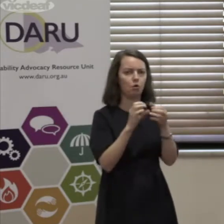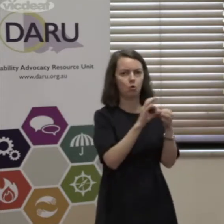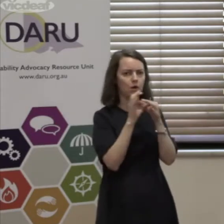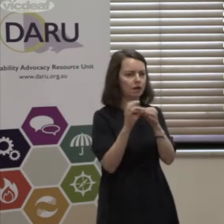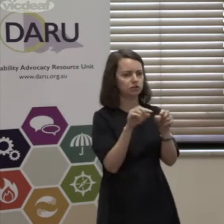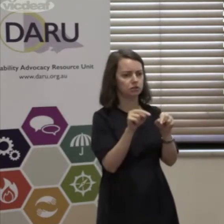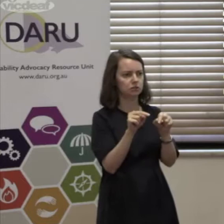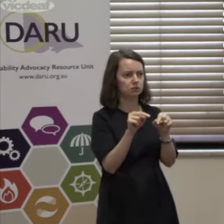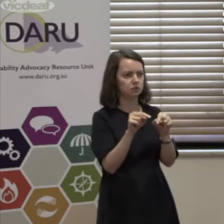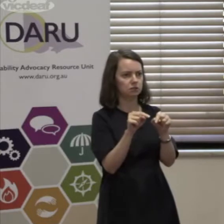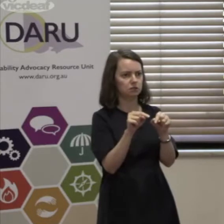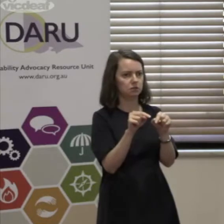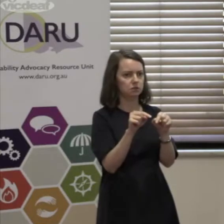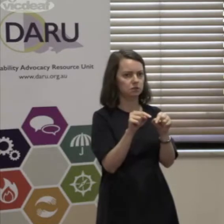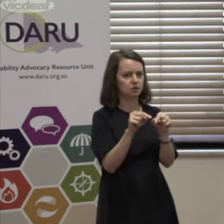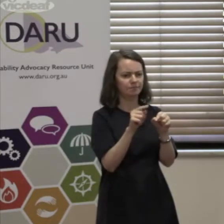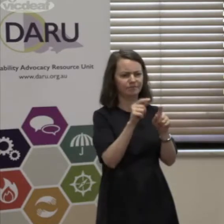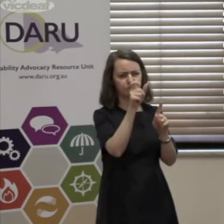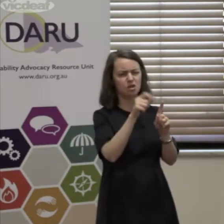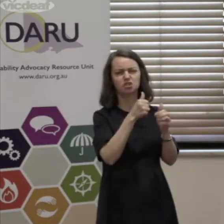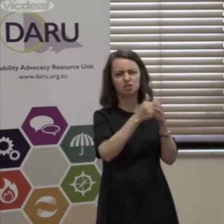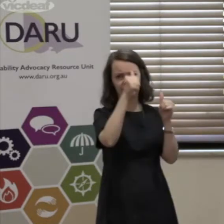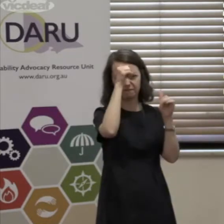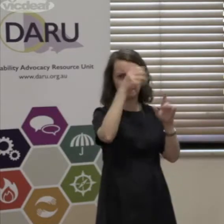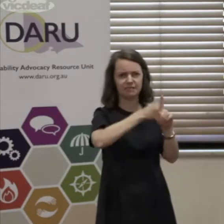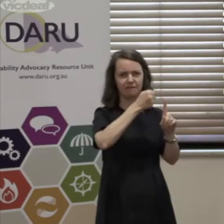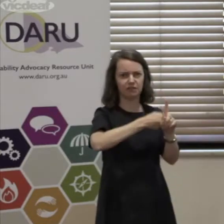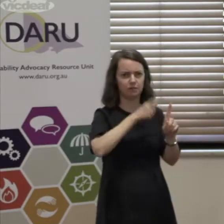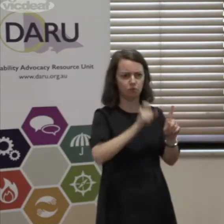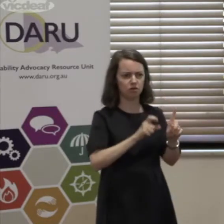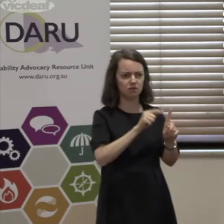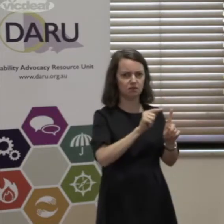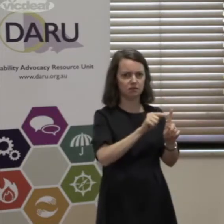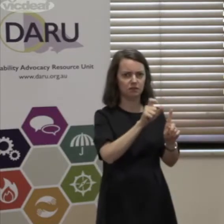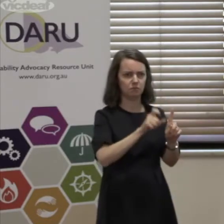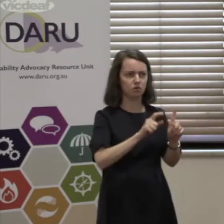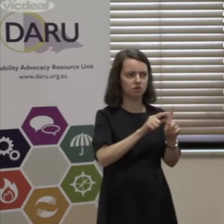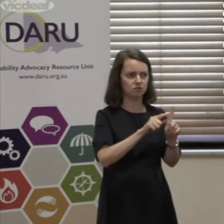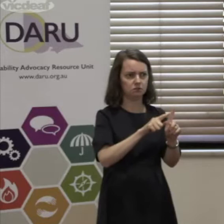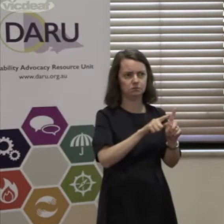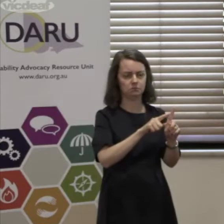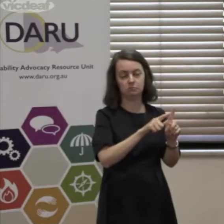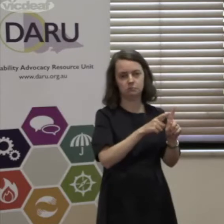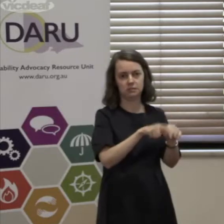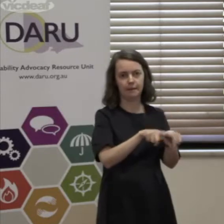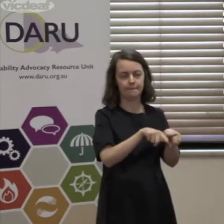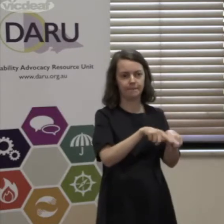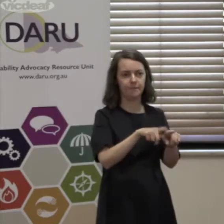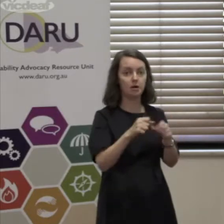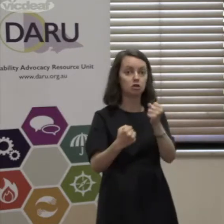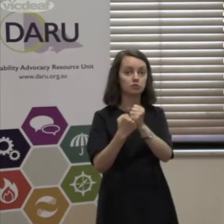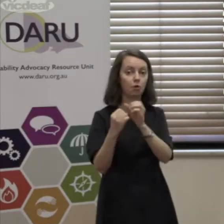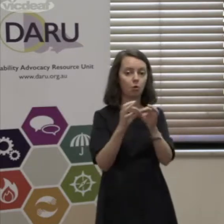this often sort of a well-known advocate or a well-known person in the sector, and it depends on them. That person's not going to change much. If it's support